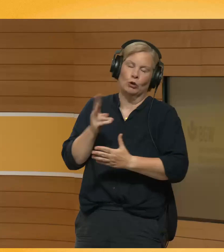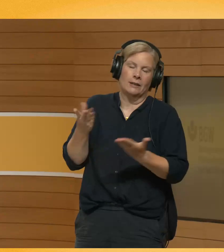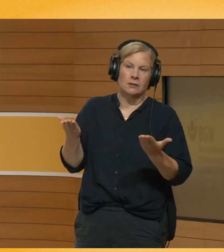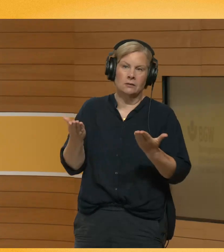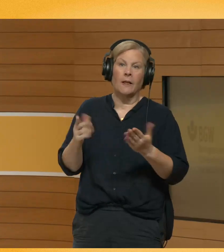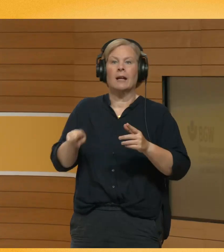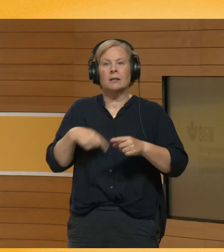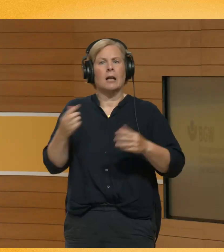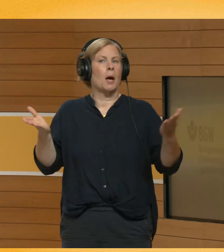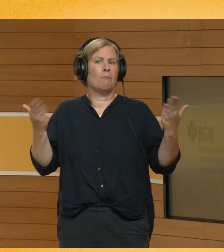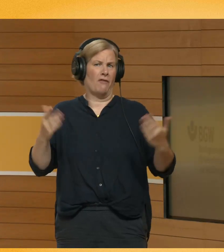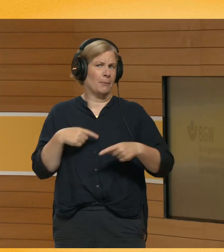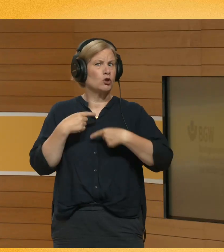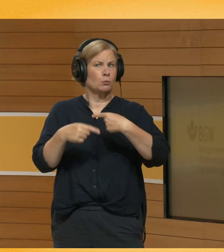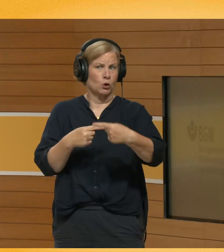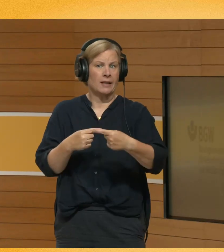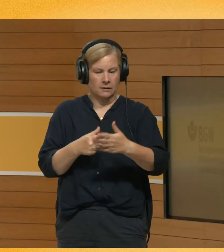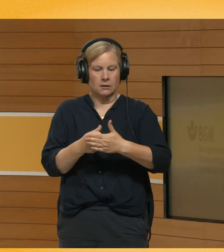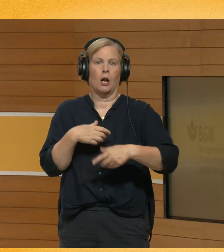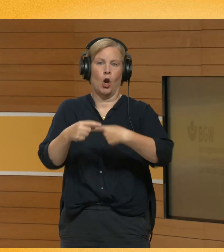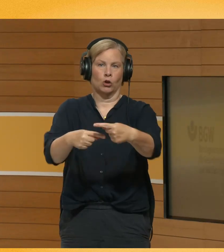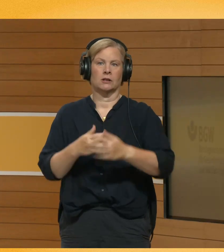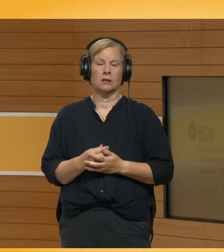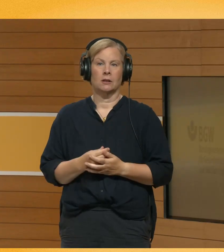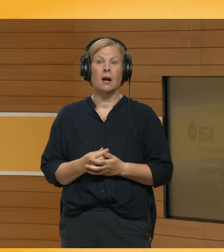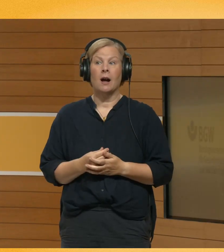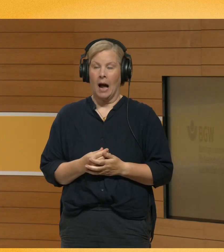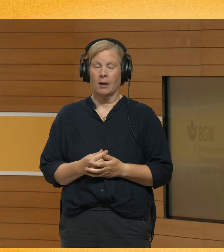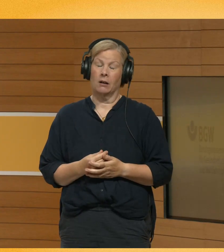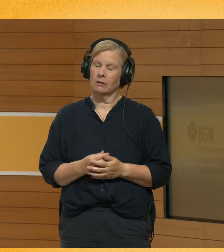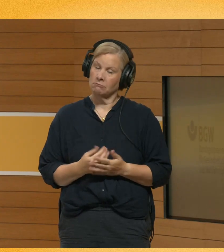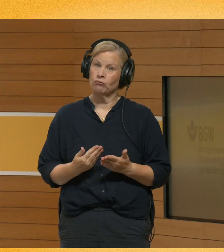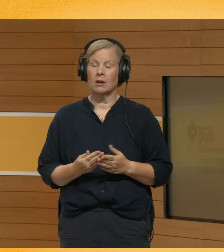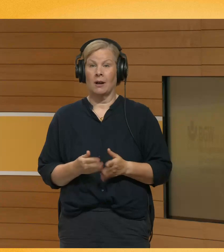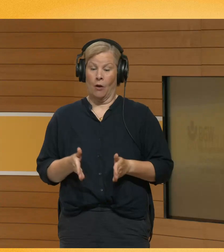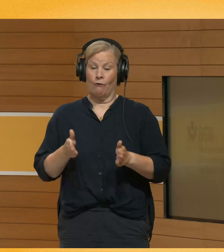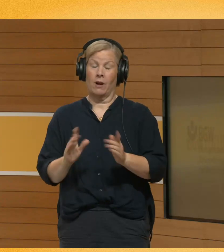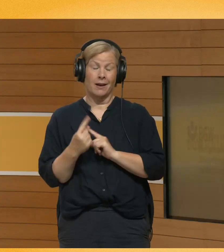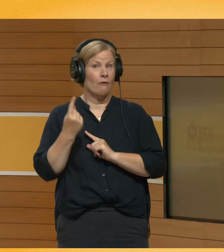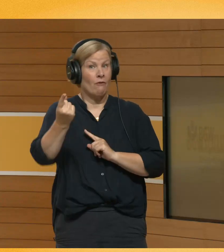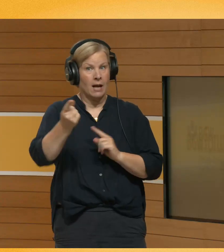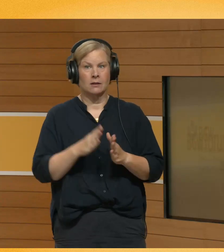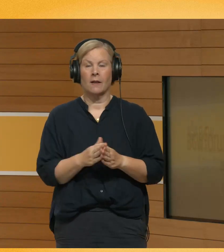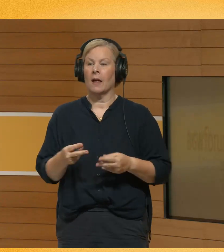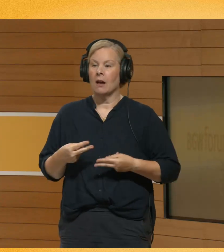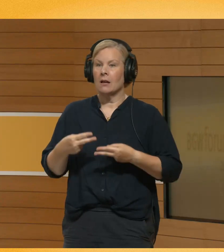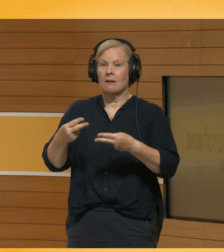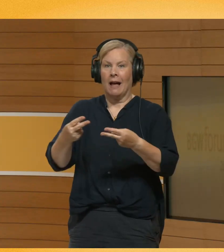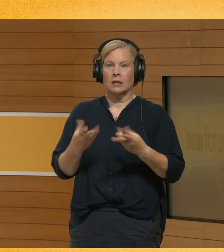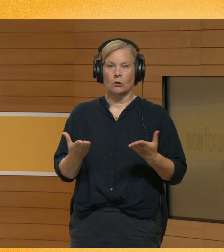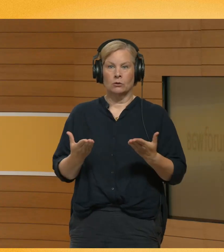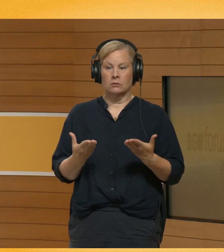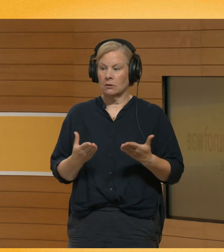if a hospital really starts from scratch working with the magnet model, it can be a journey of 6 years, if not